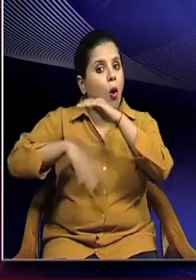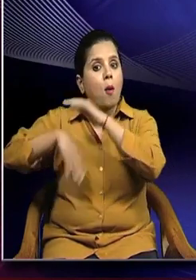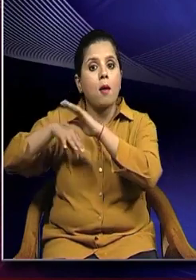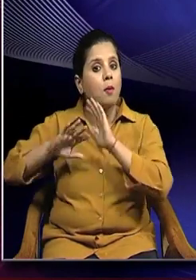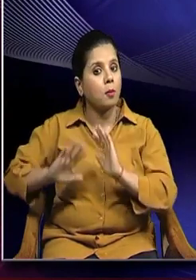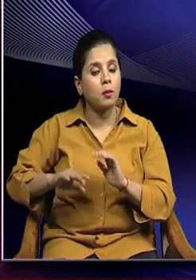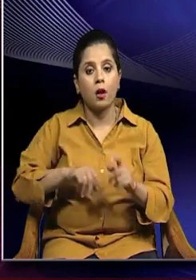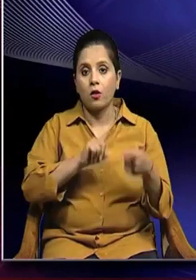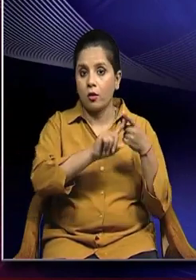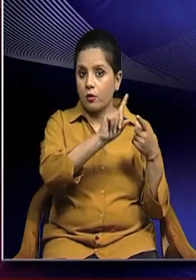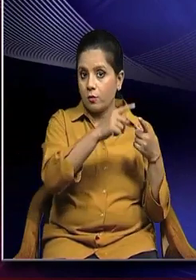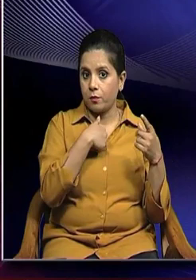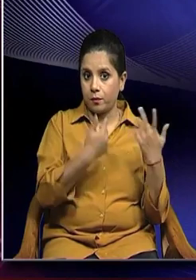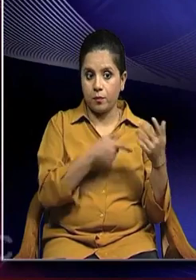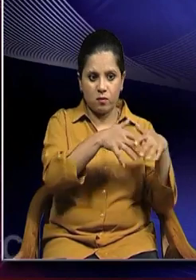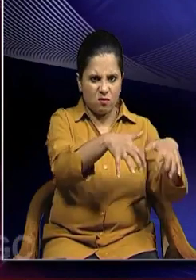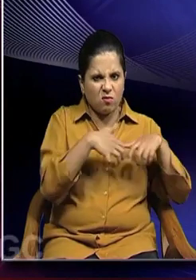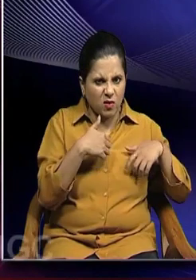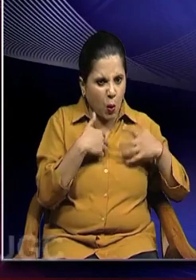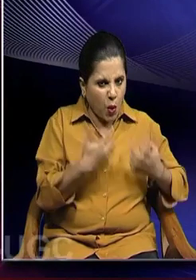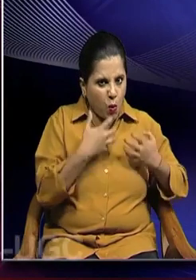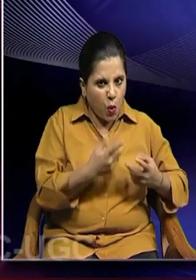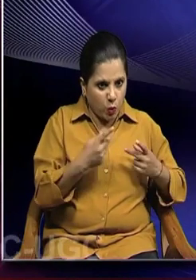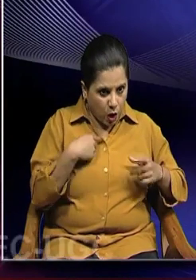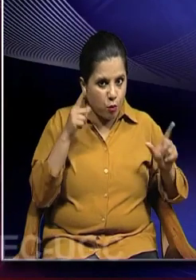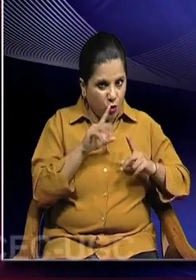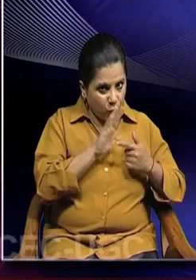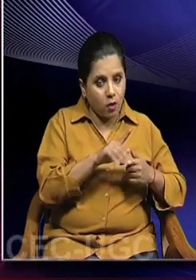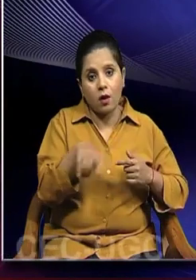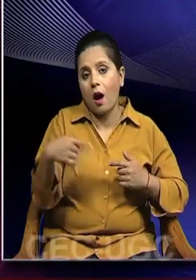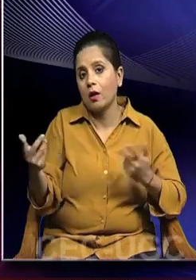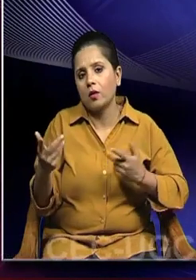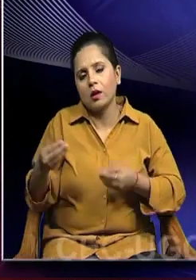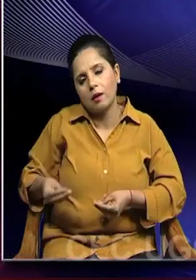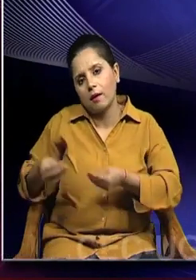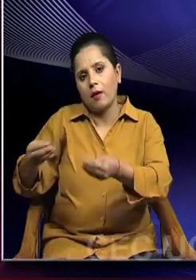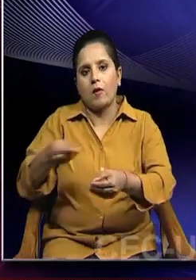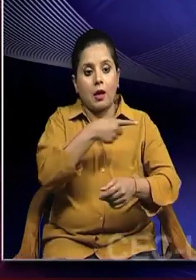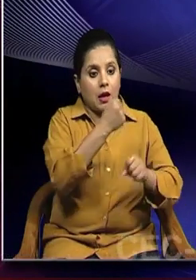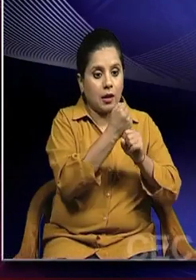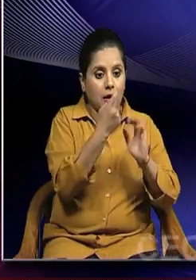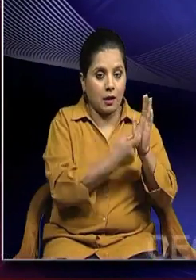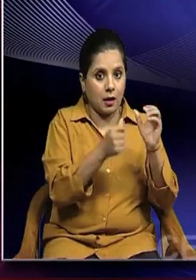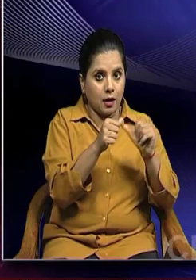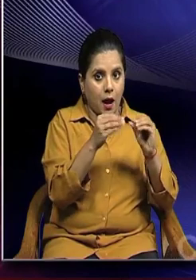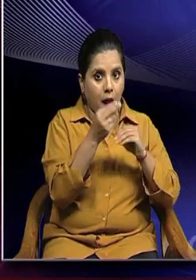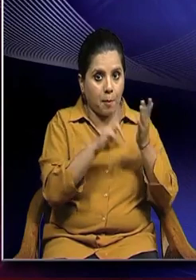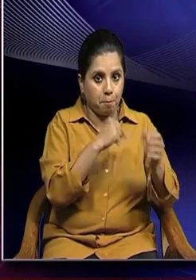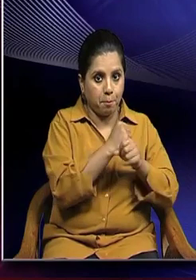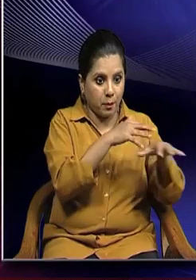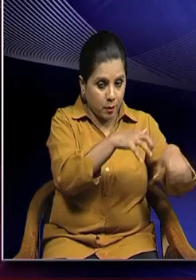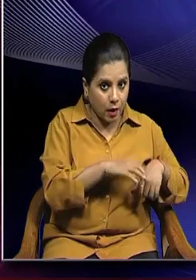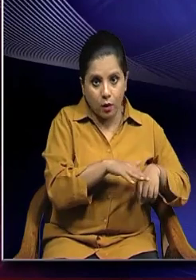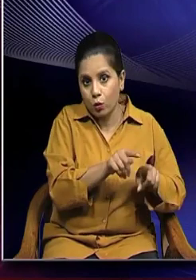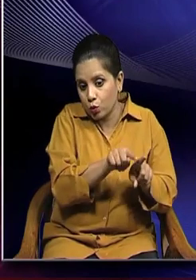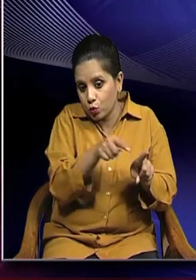On one hand, we have grabbing orientation, and on the other you have giving orientation. So, from grabbing to giving,